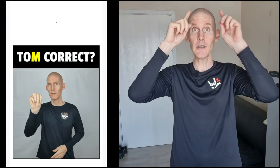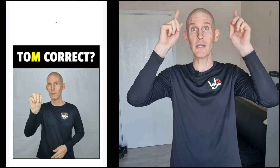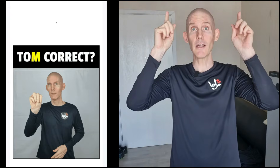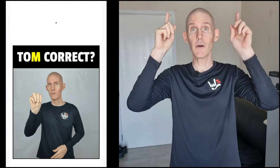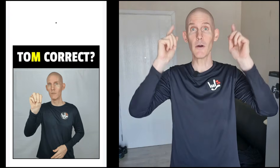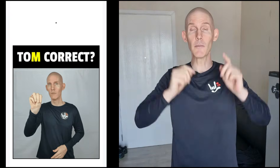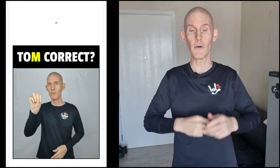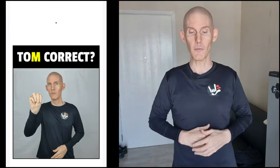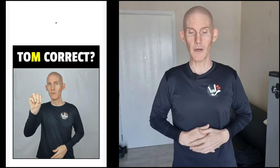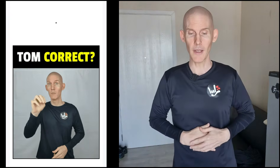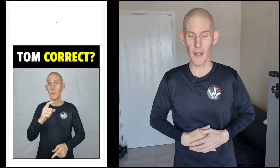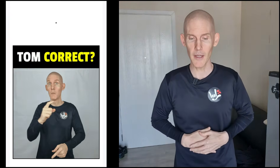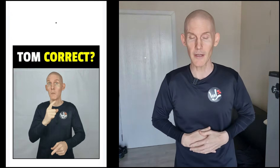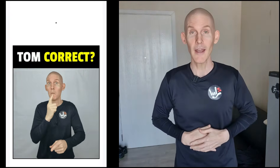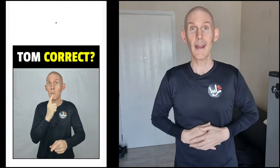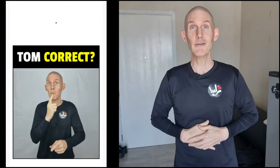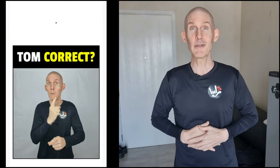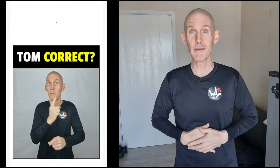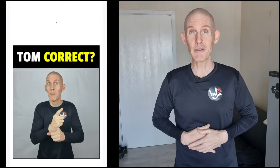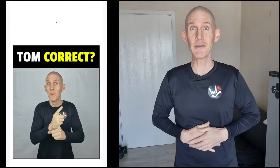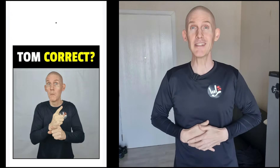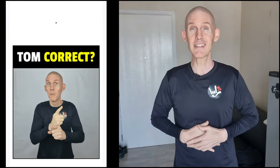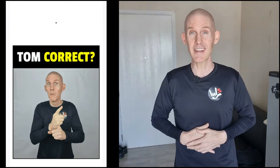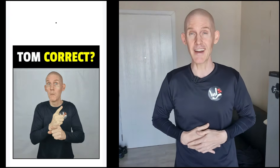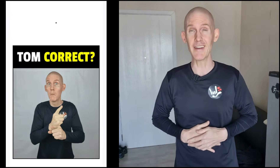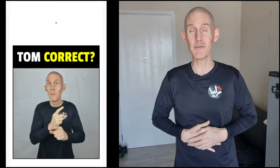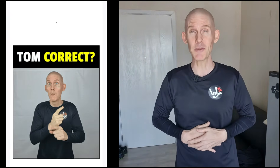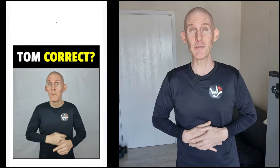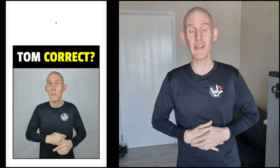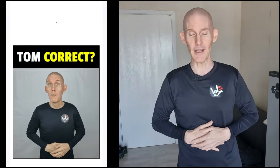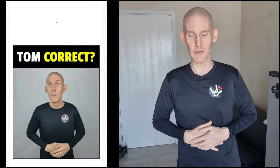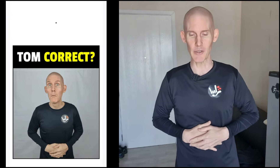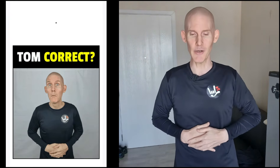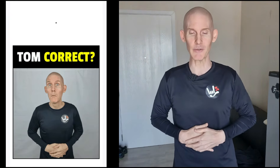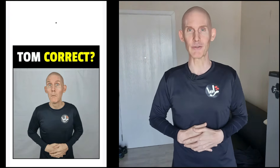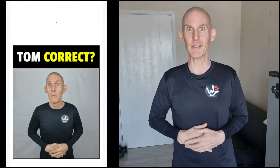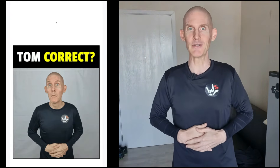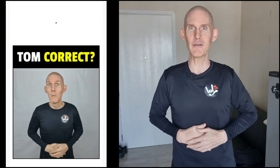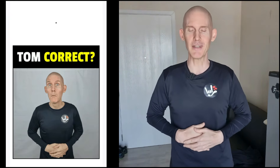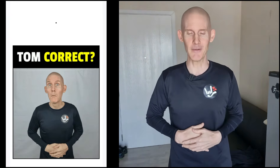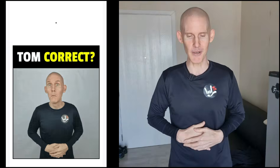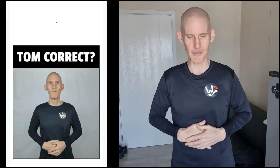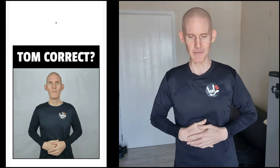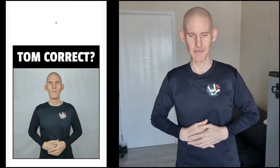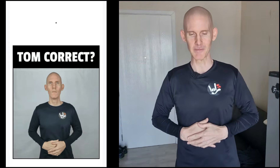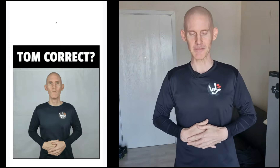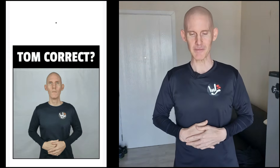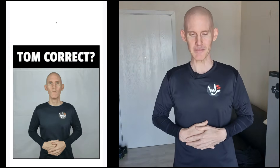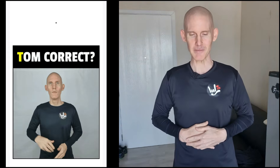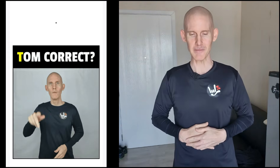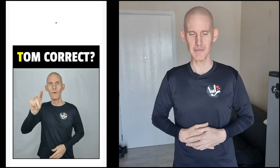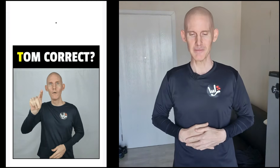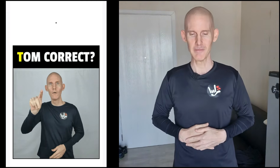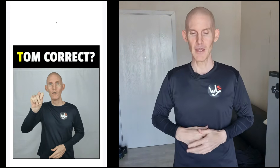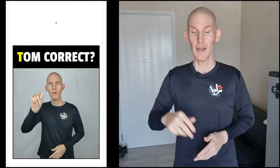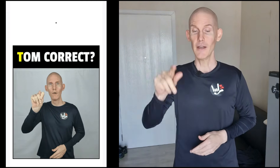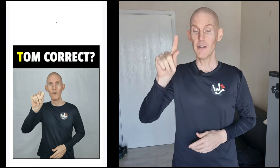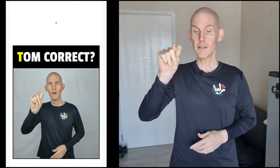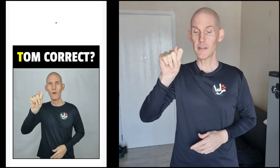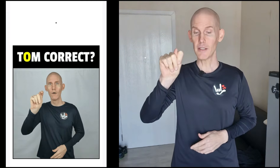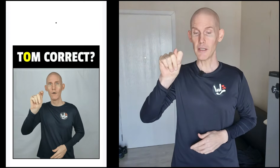light up in yellow above my head. And you can literally sign with me as we go. So let's do it. Here we go.